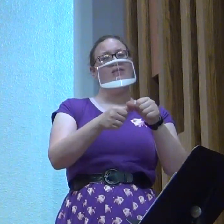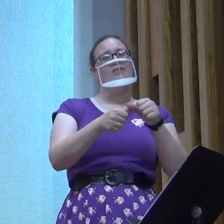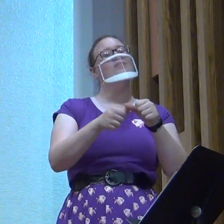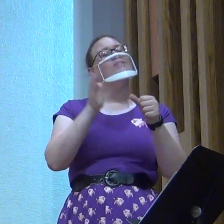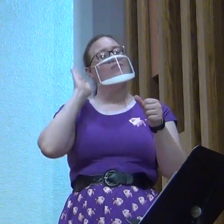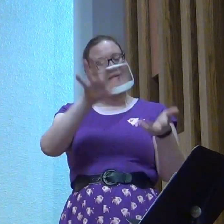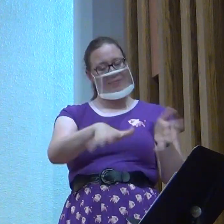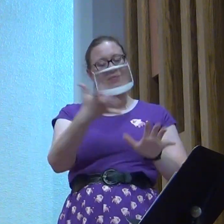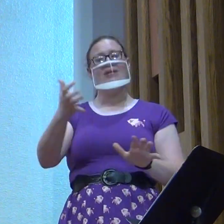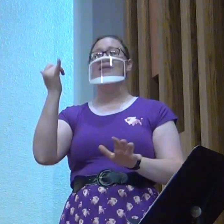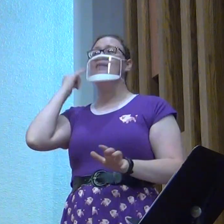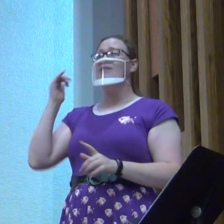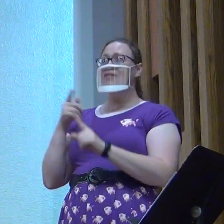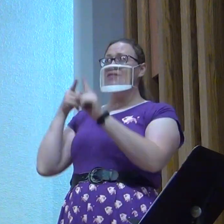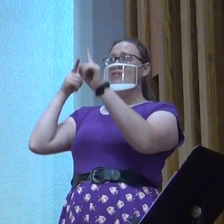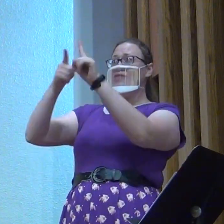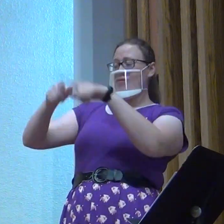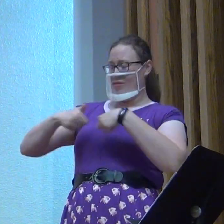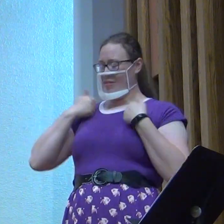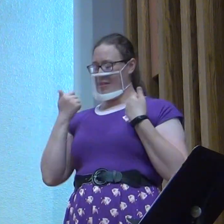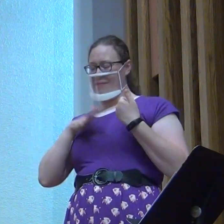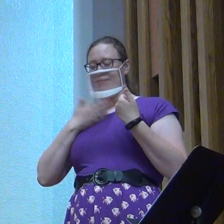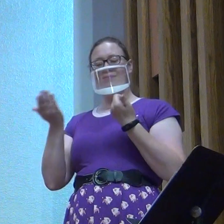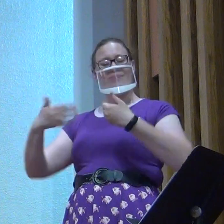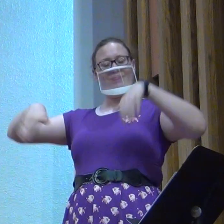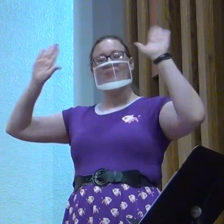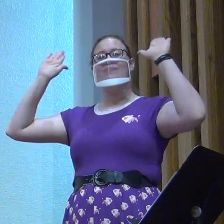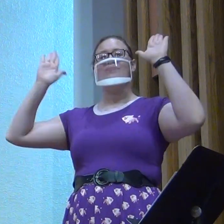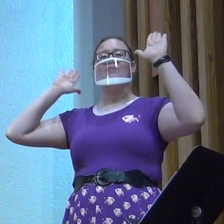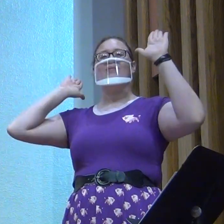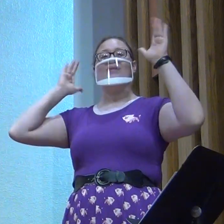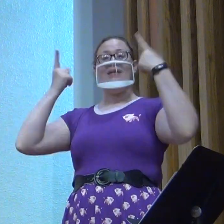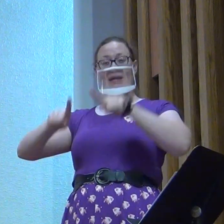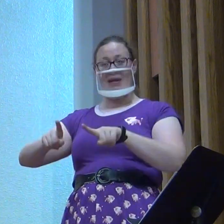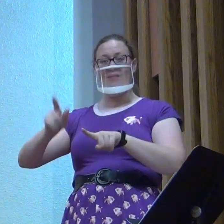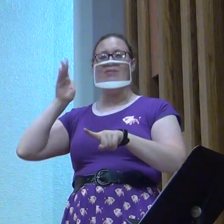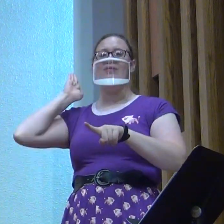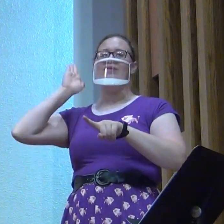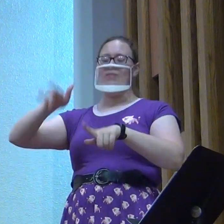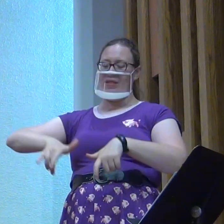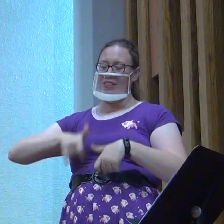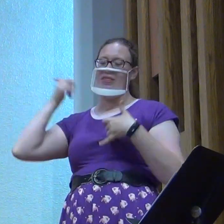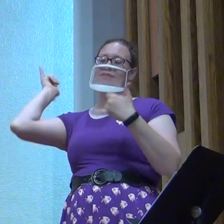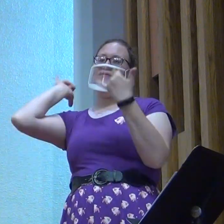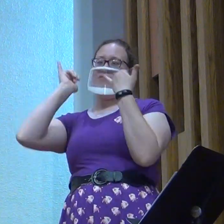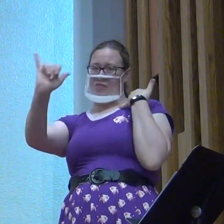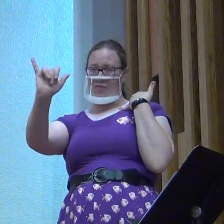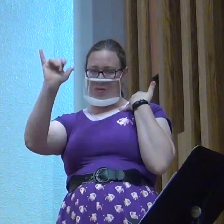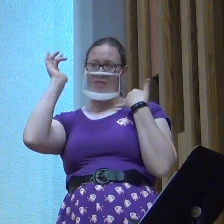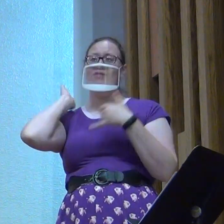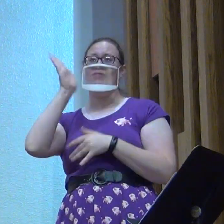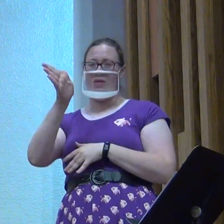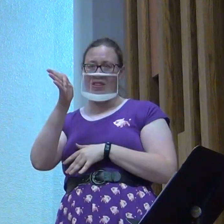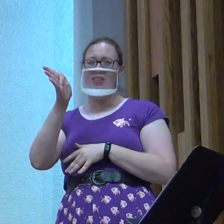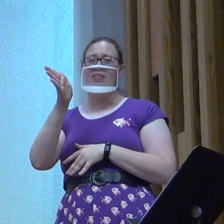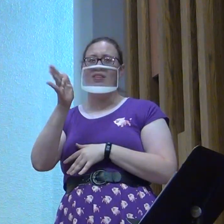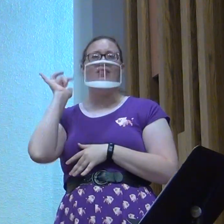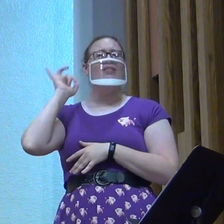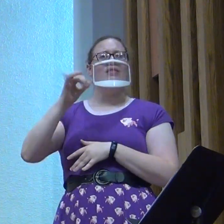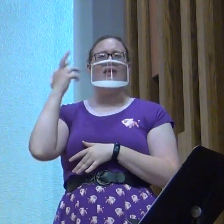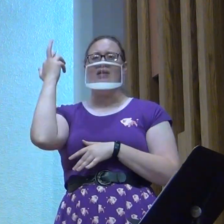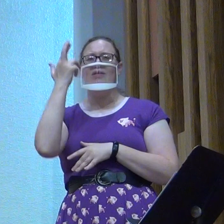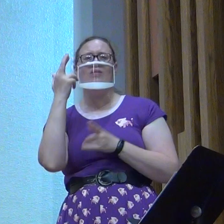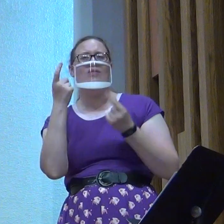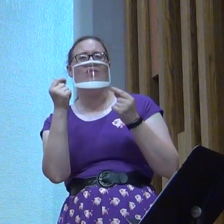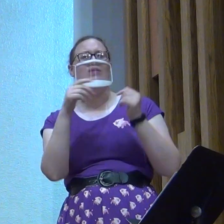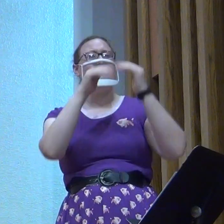and whoever loses his life will preserve it. That's why we don't come down from